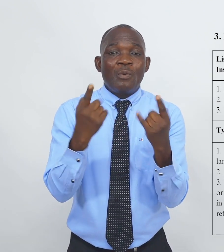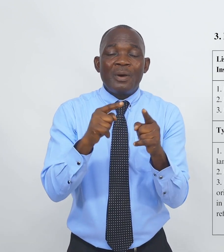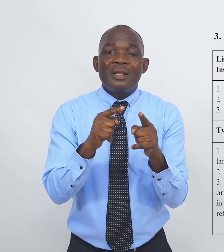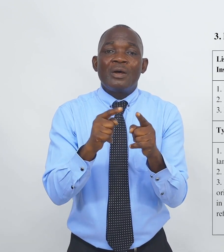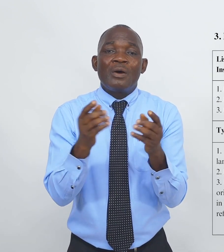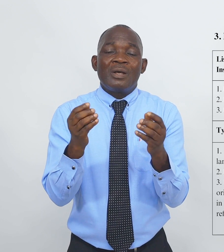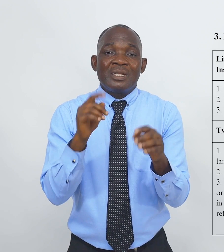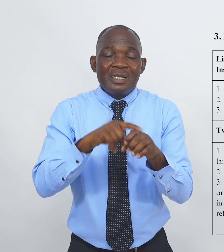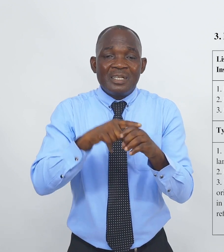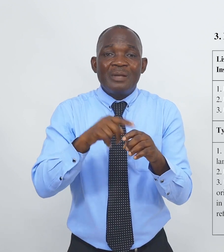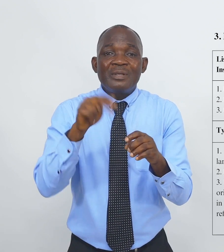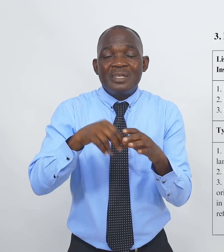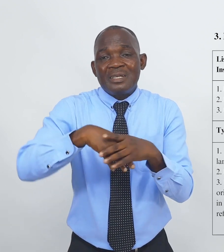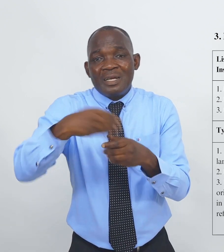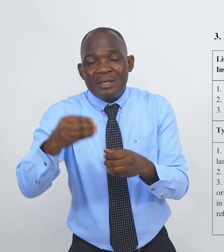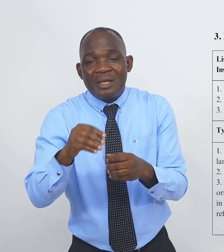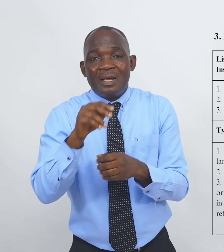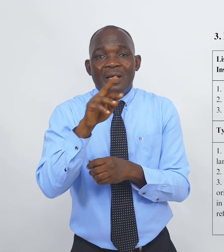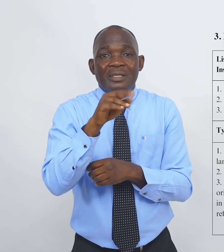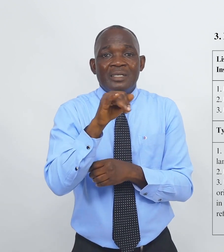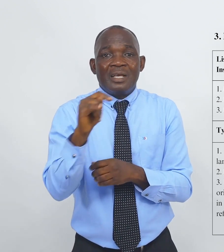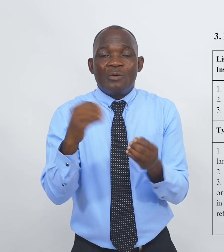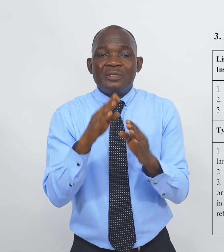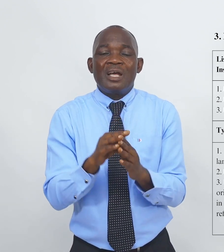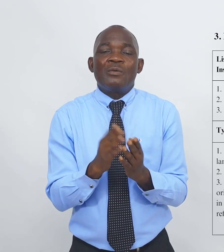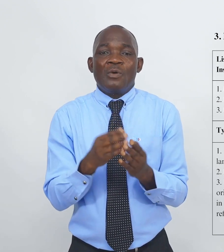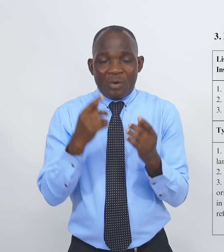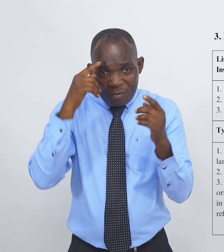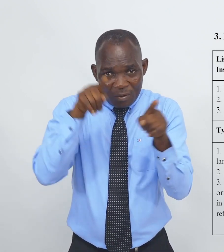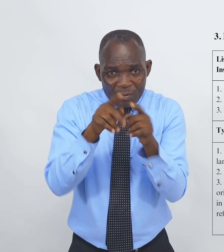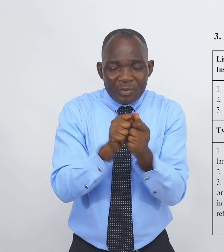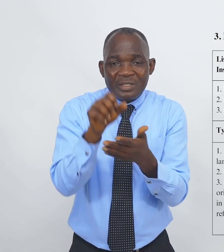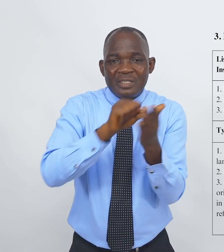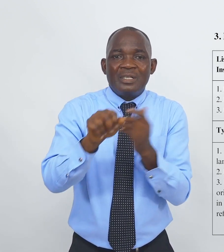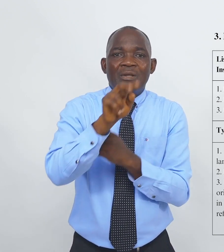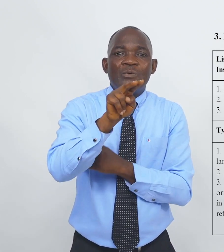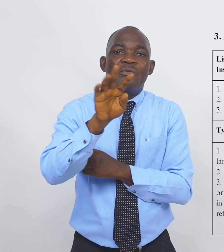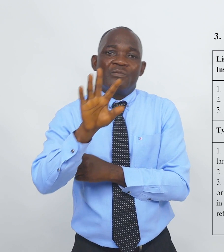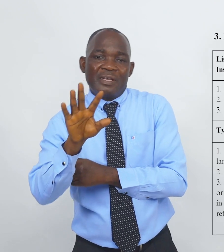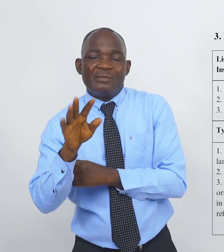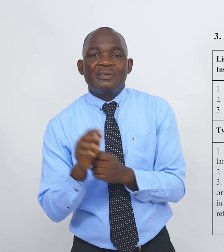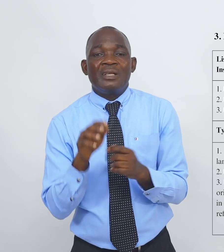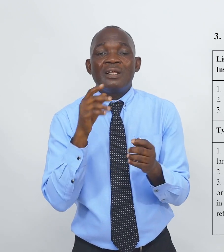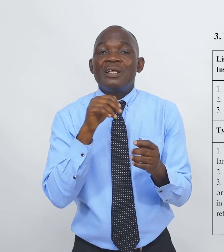an extension of time is needed, the RTI officer shall comply with Section 25. If